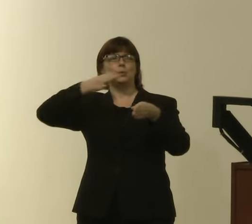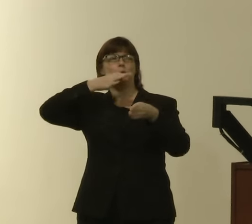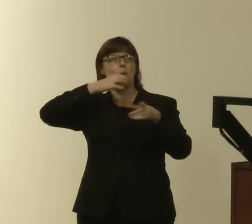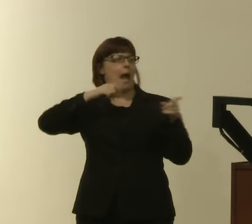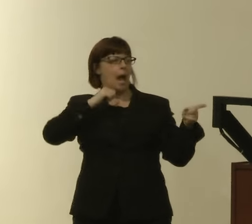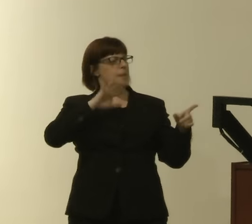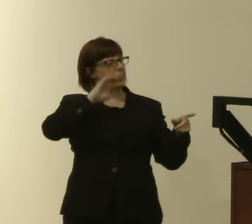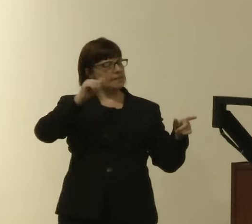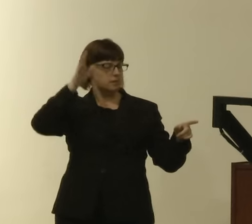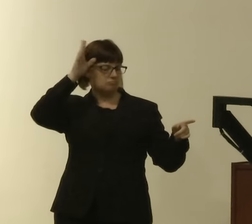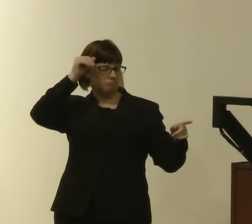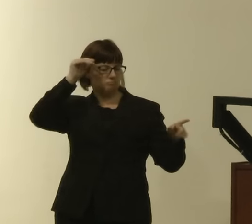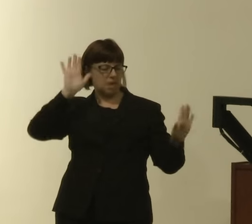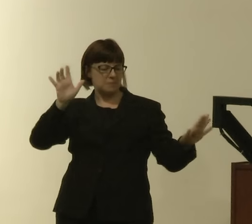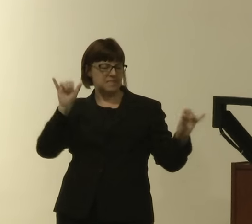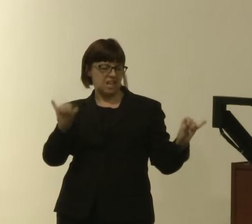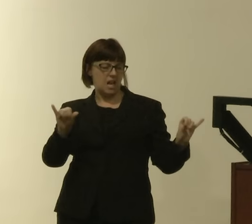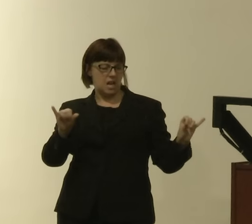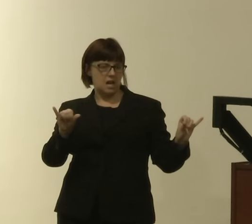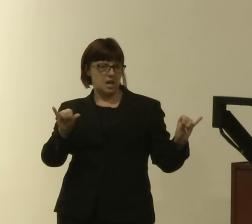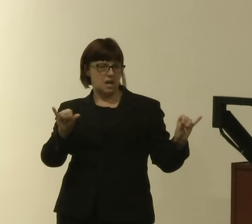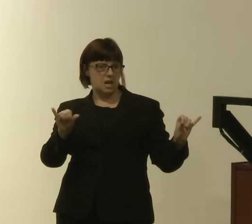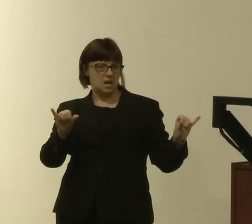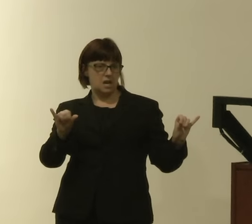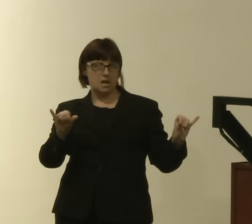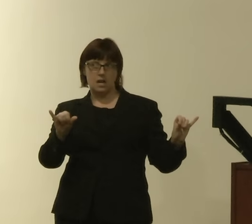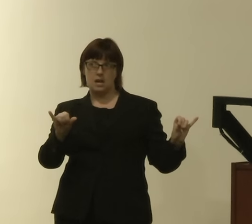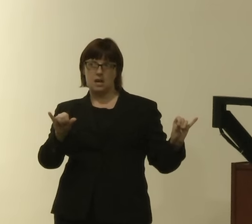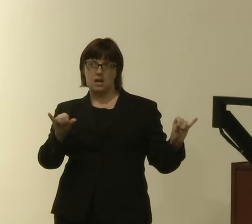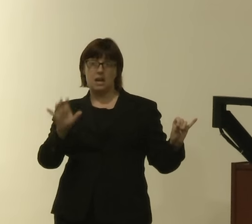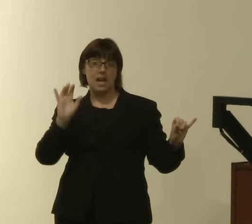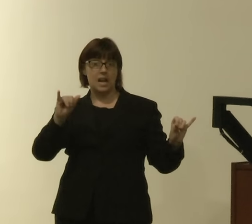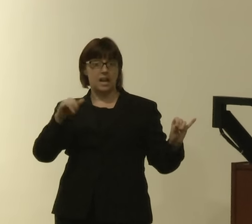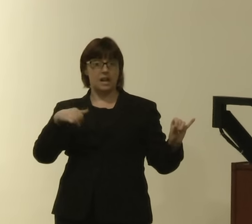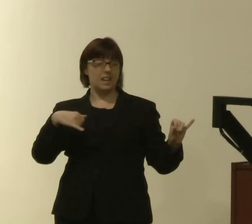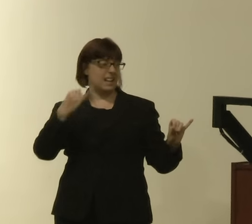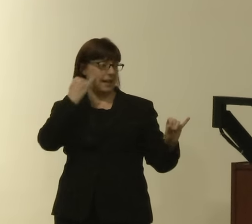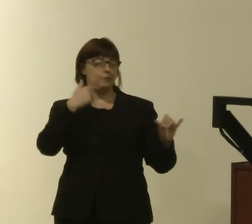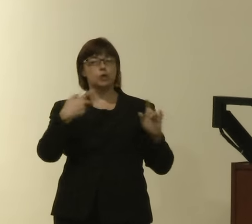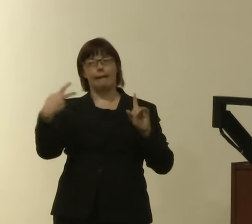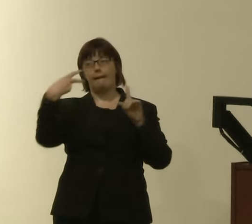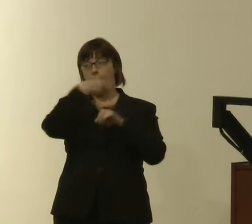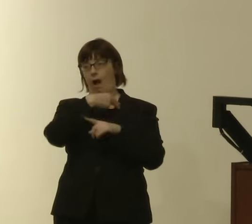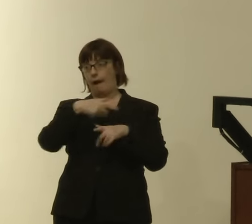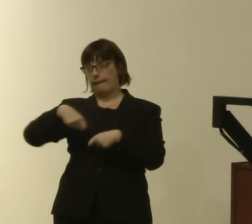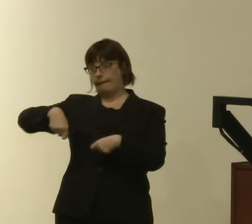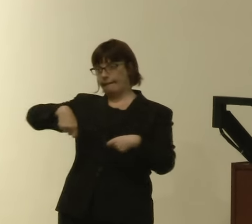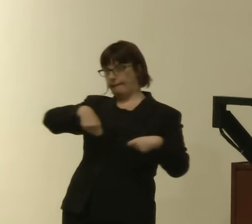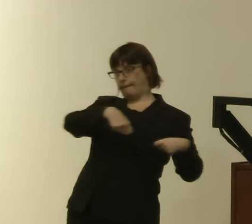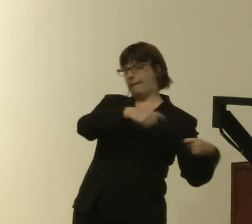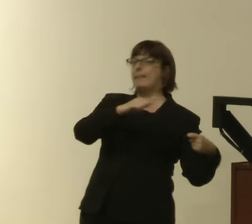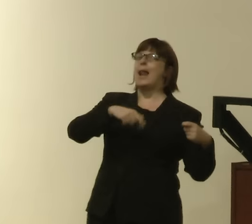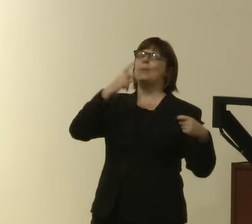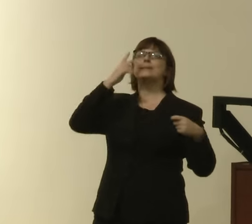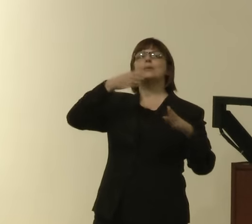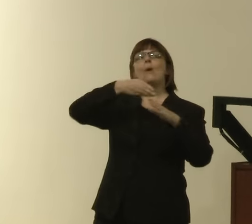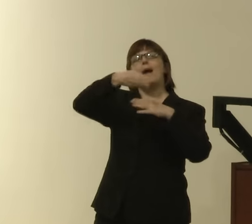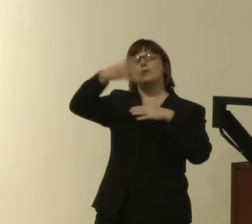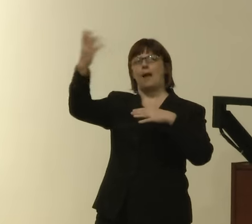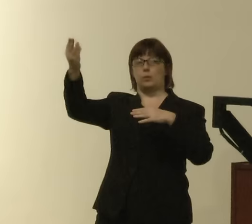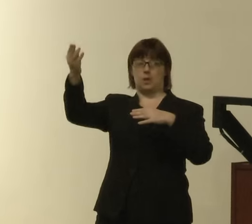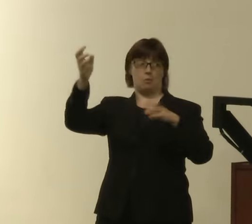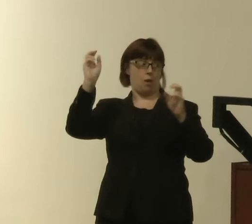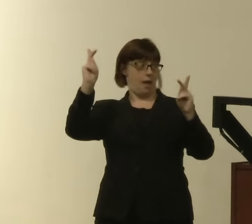I'm not going anywhere, so don't cut me, you know. If she's going to cut me off, then I will see you right after. Is that